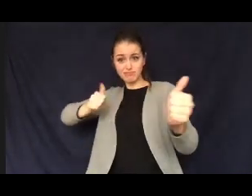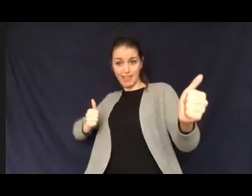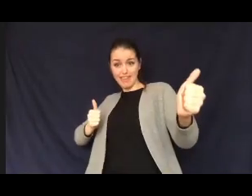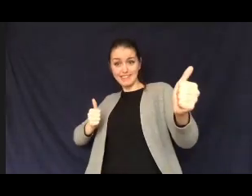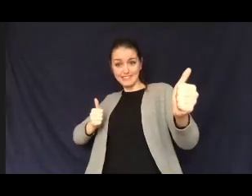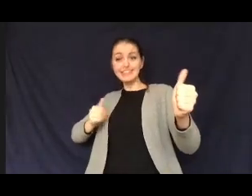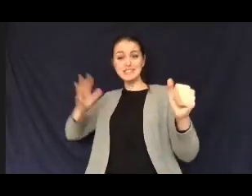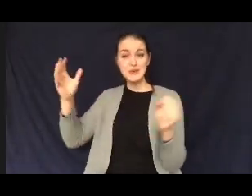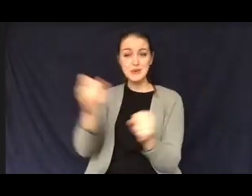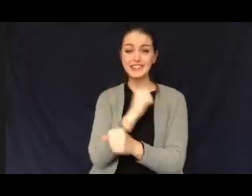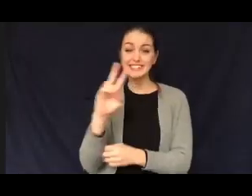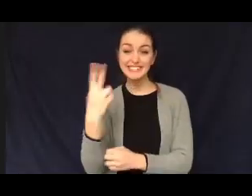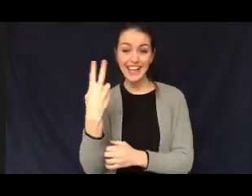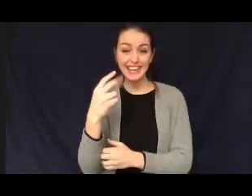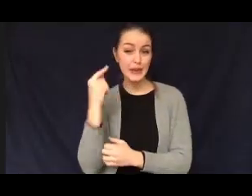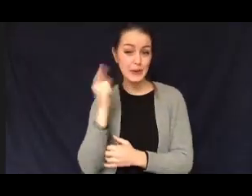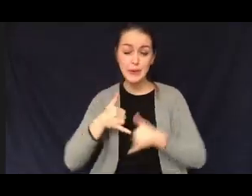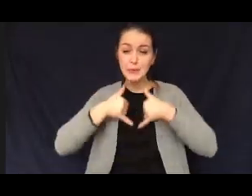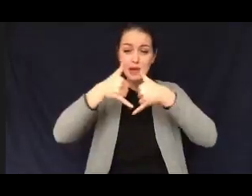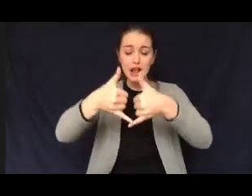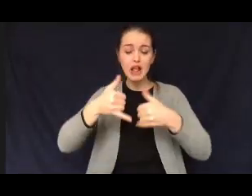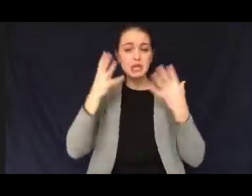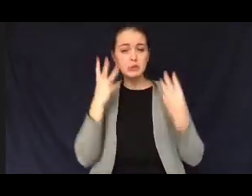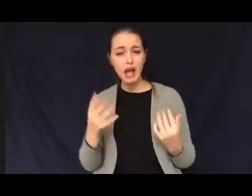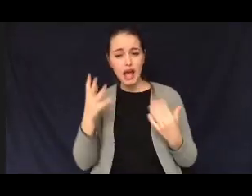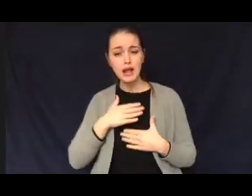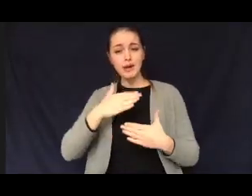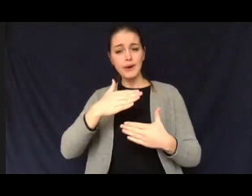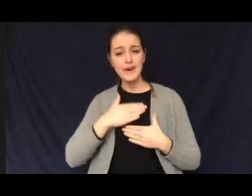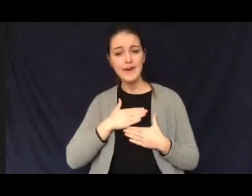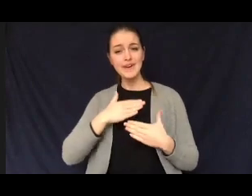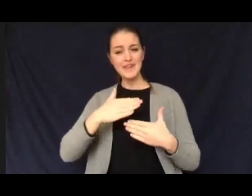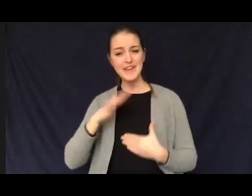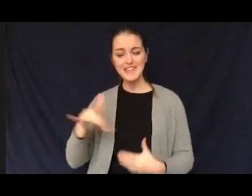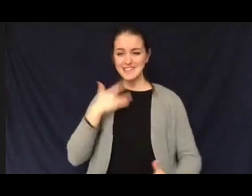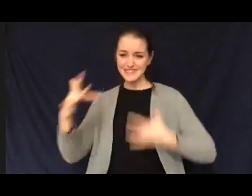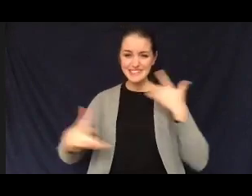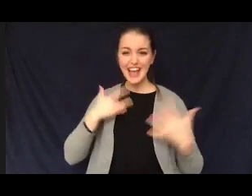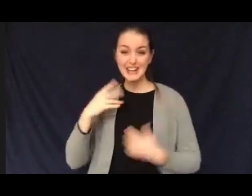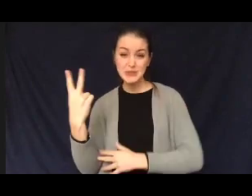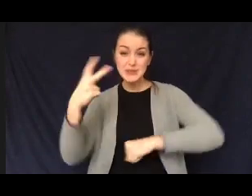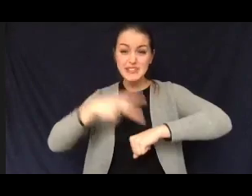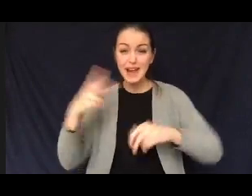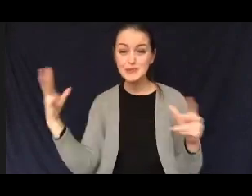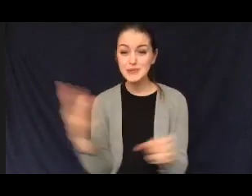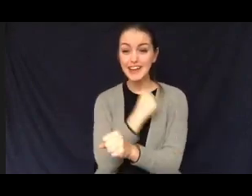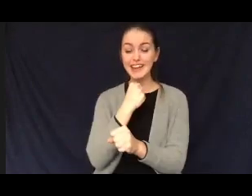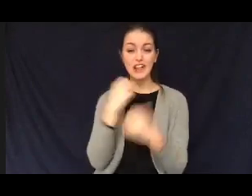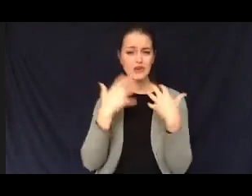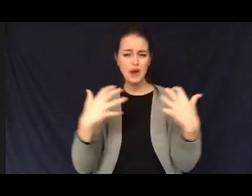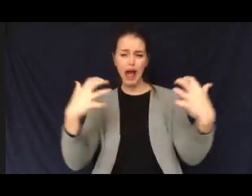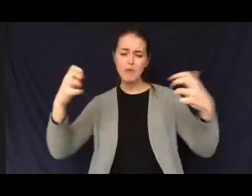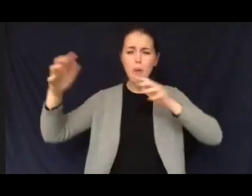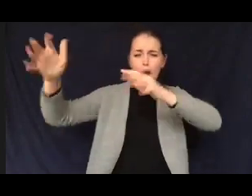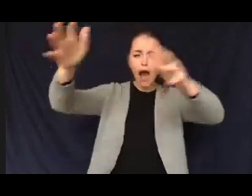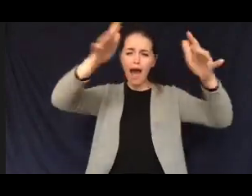medal. Wet and breathless, Wilma was exhilarated by the double triumph. The crowd went wild.